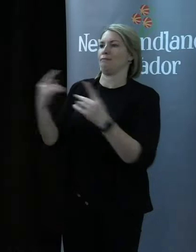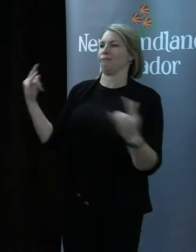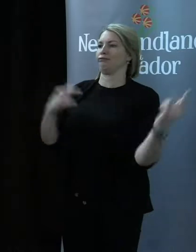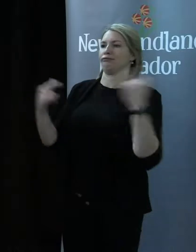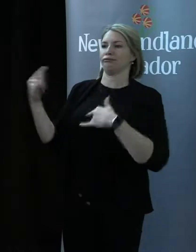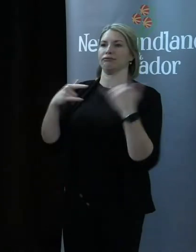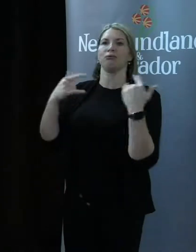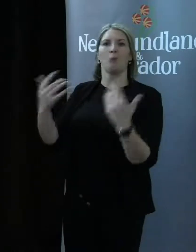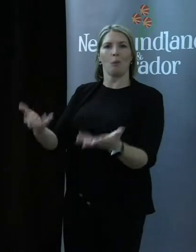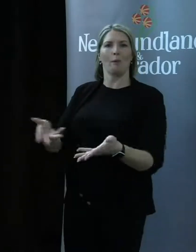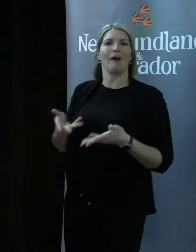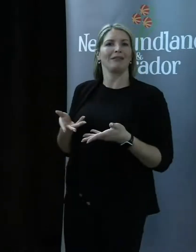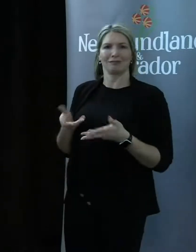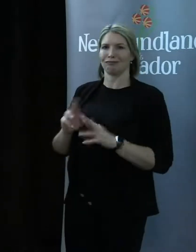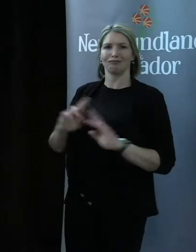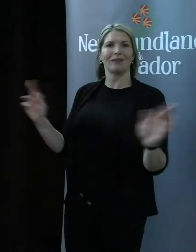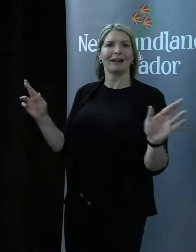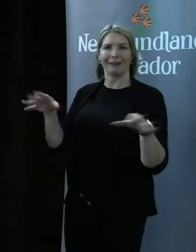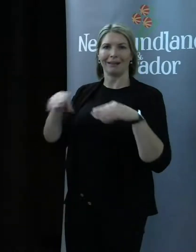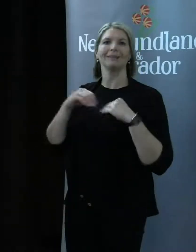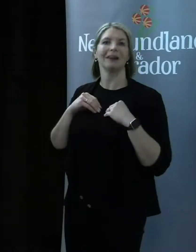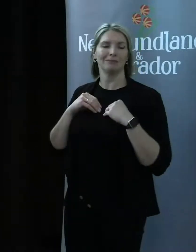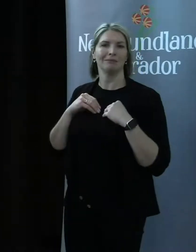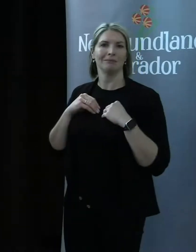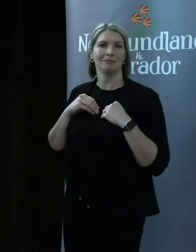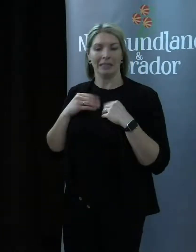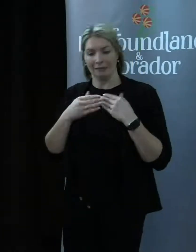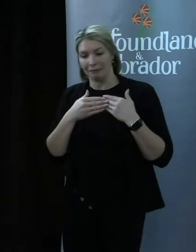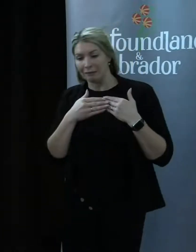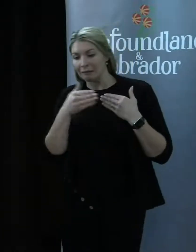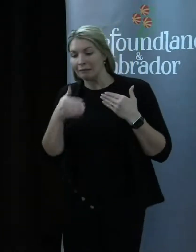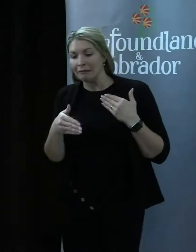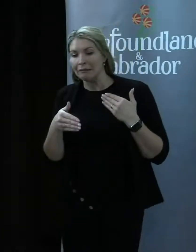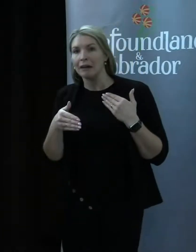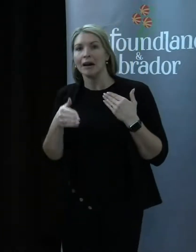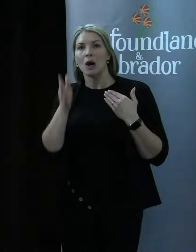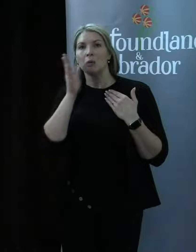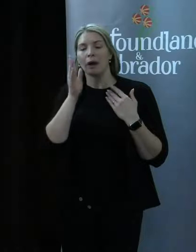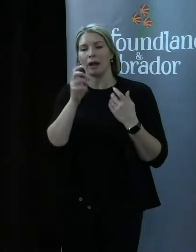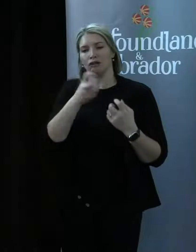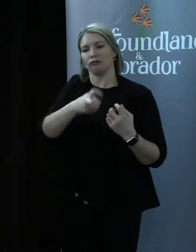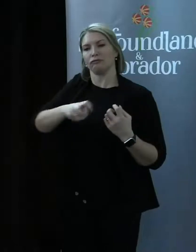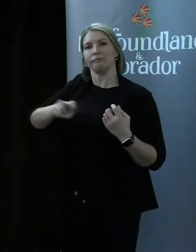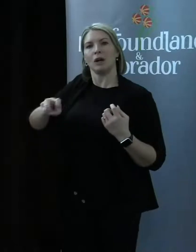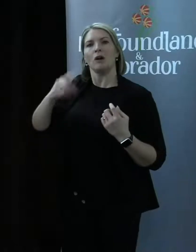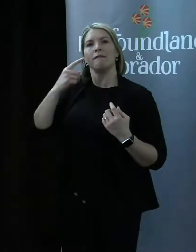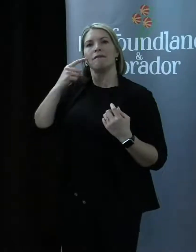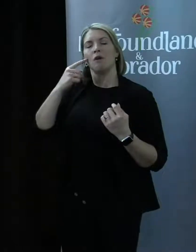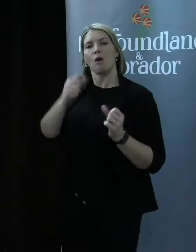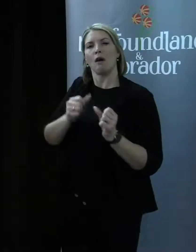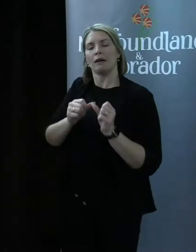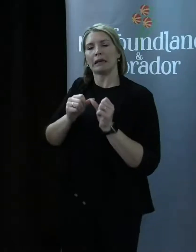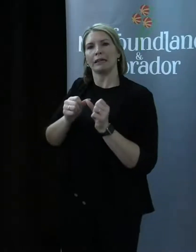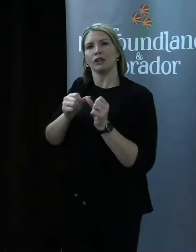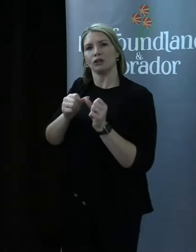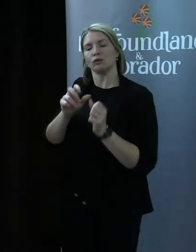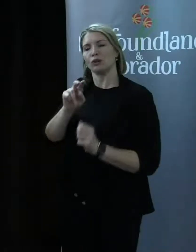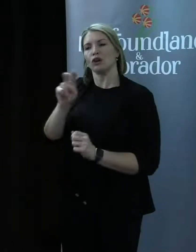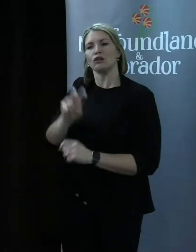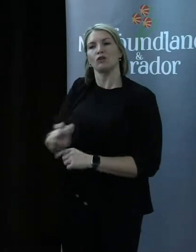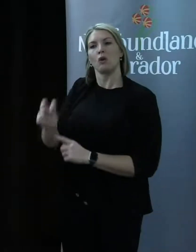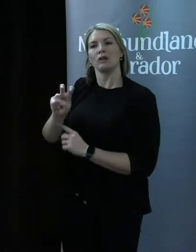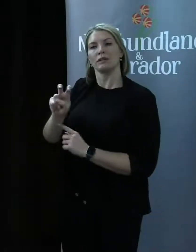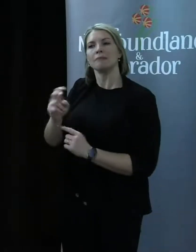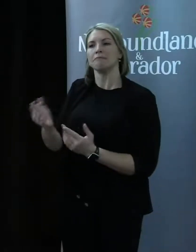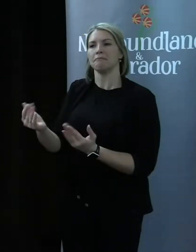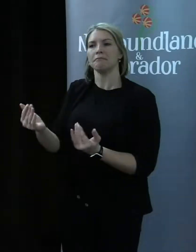As we look to the transform phase, we're setting the stage for sustainability in tourism as we continue the path